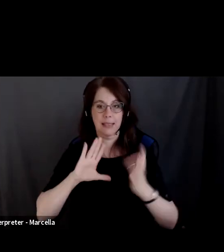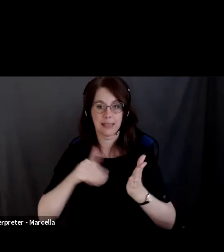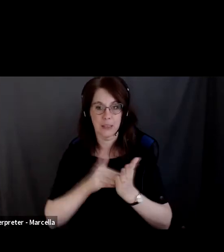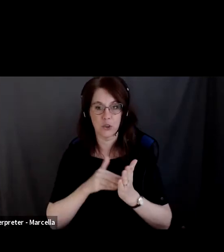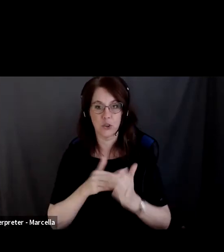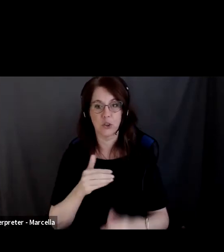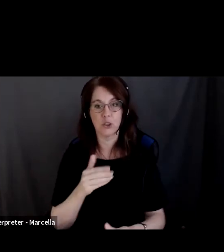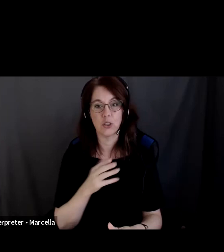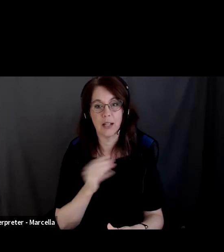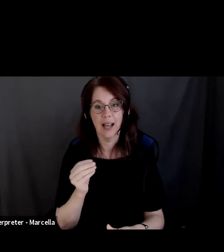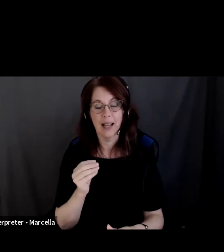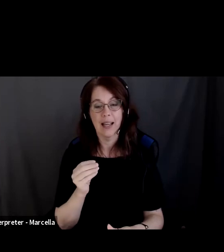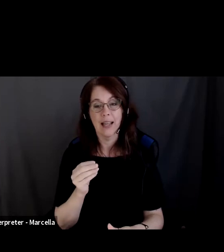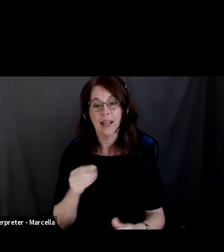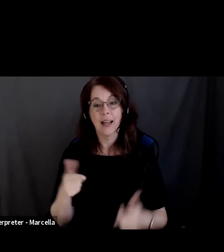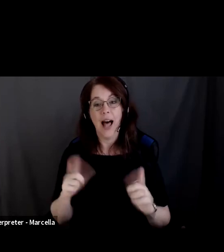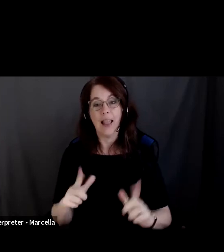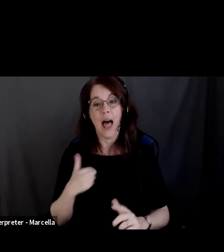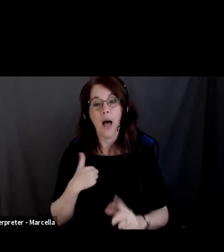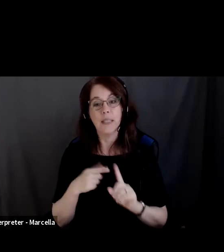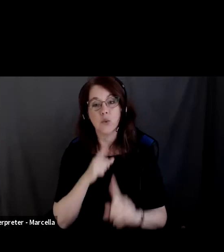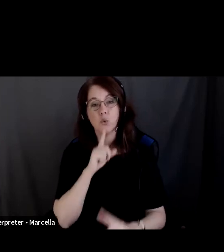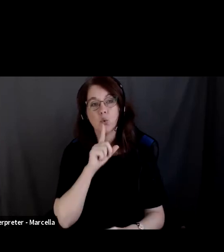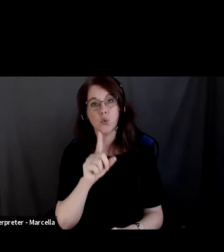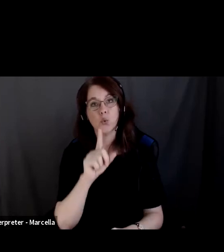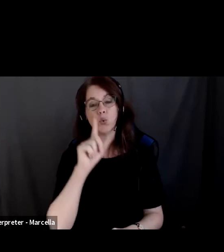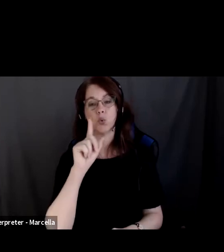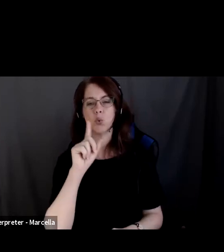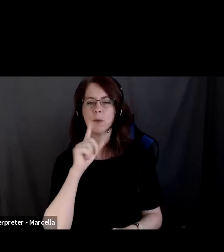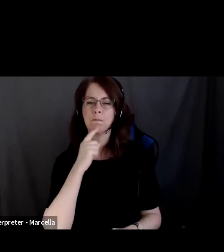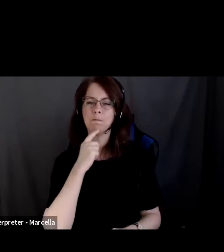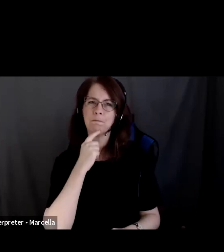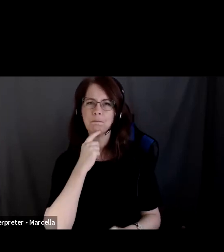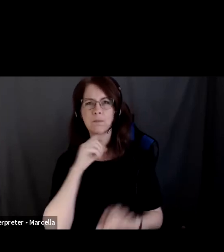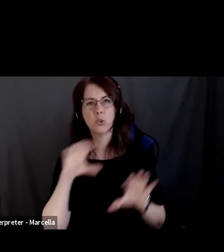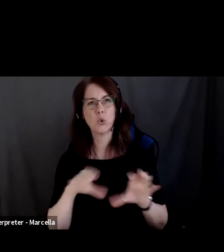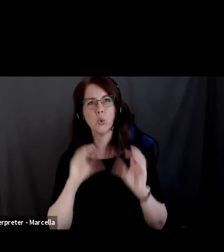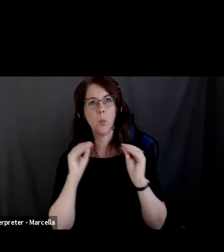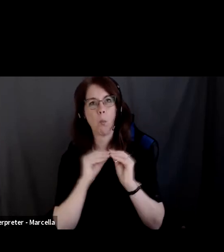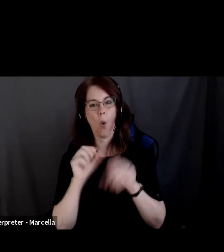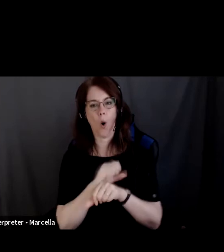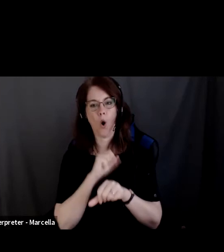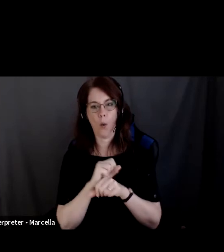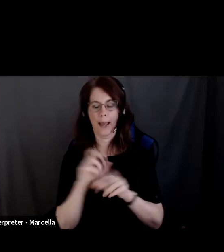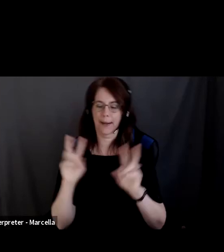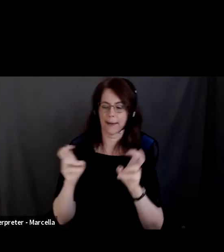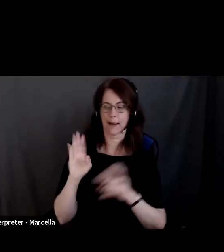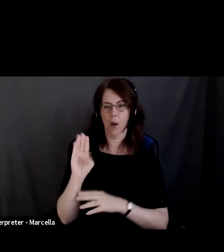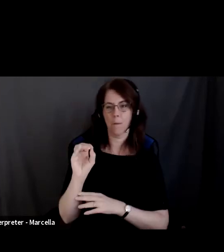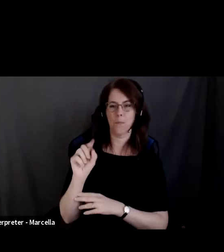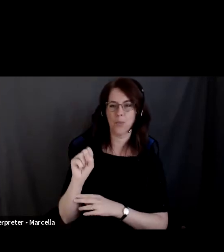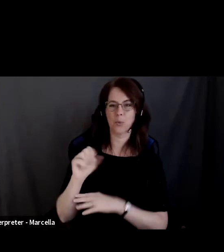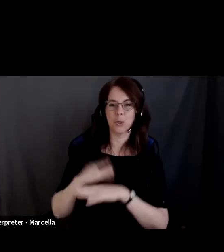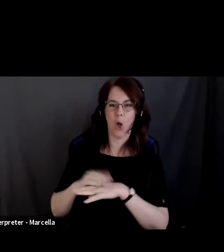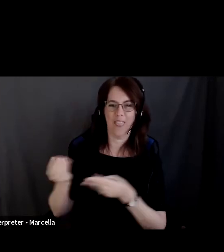And it has allowed me to actually probably do more work, boots on the ground, as Lily said